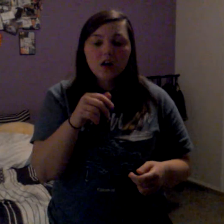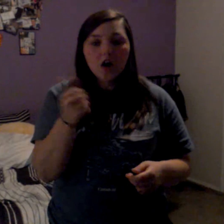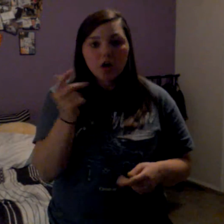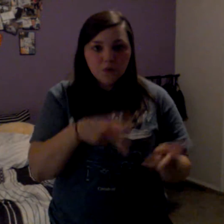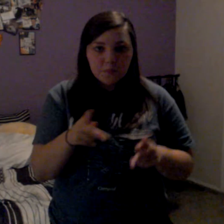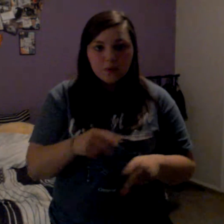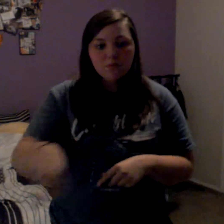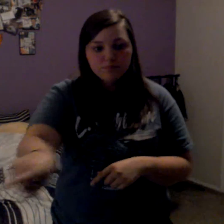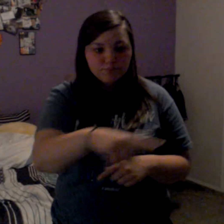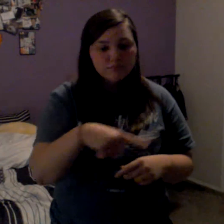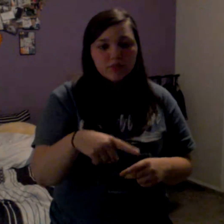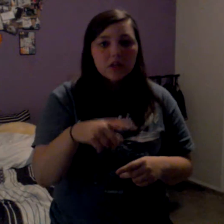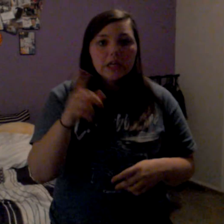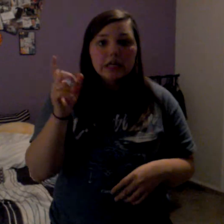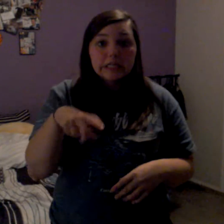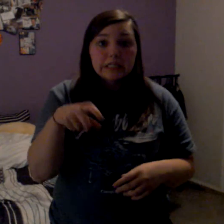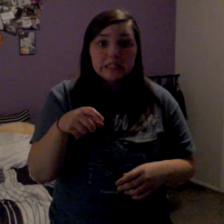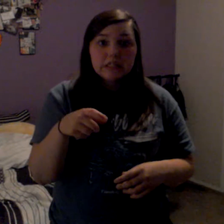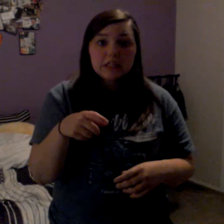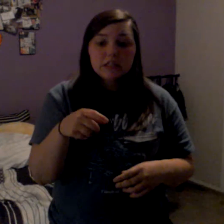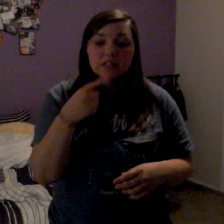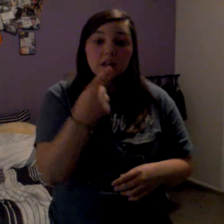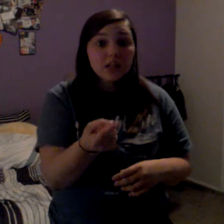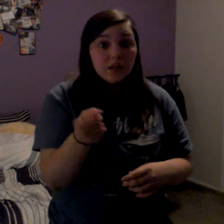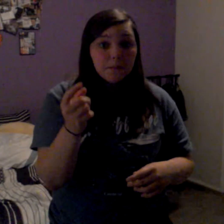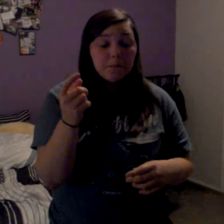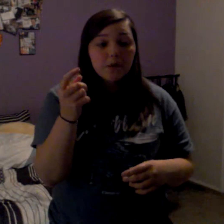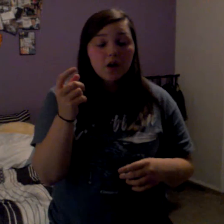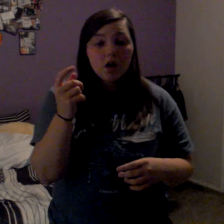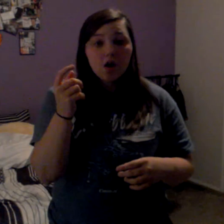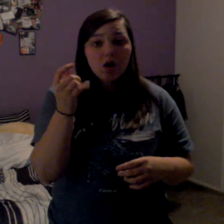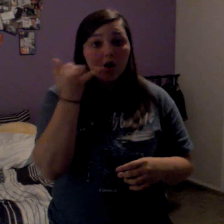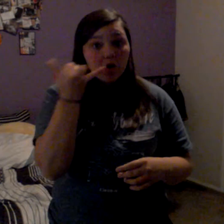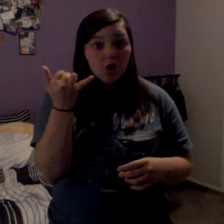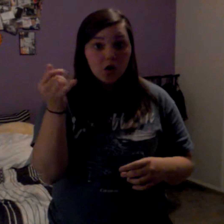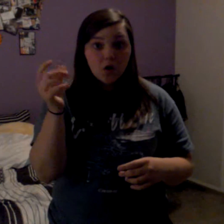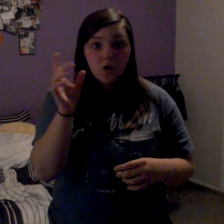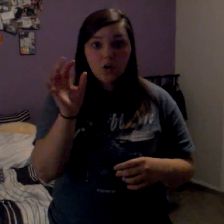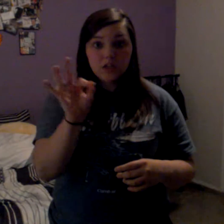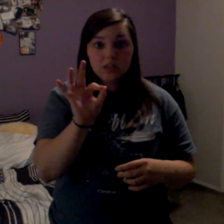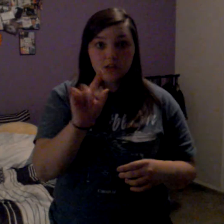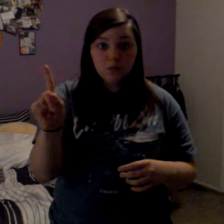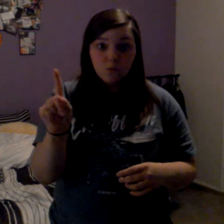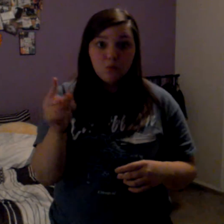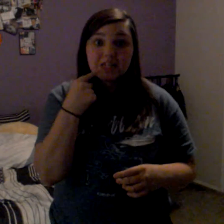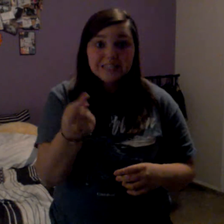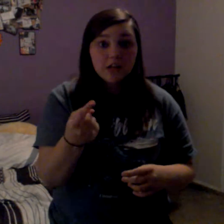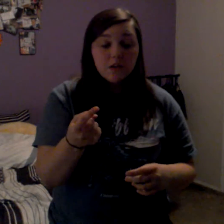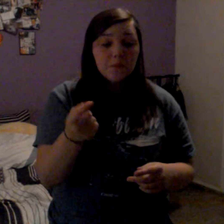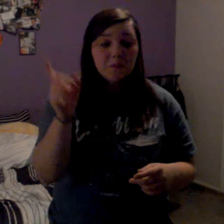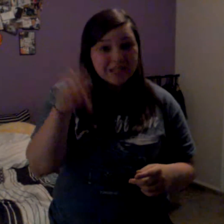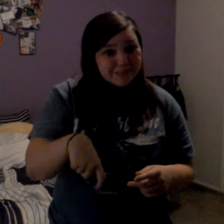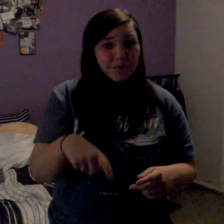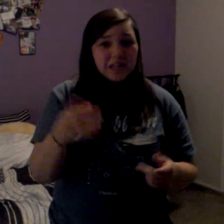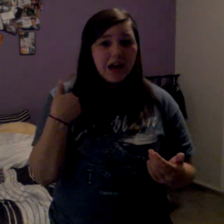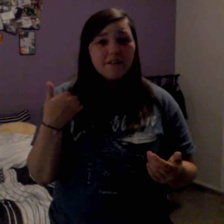local ambulance service and request paramedics immediately. Try not to leave the heart attack victim